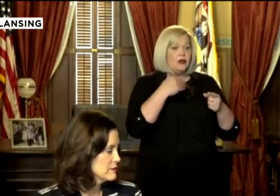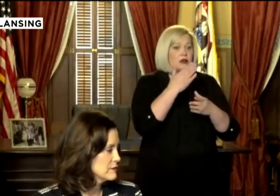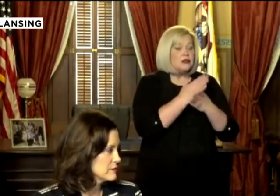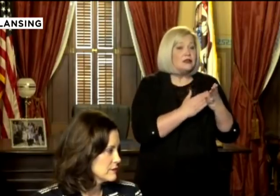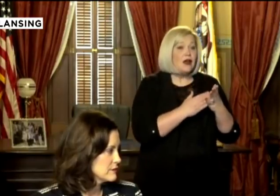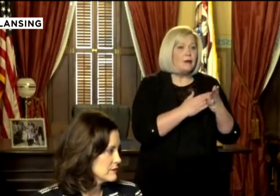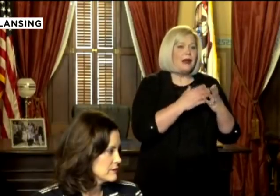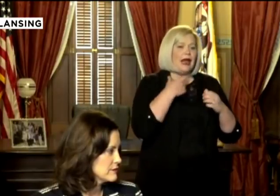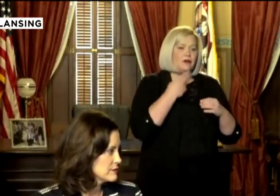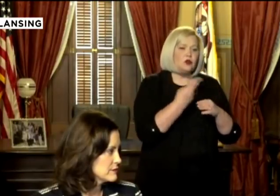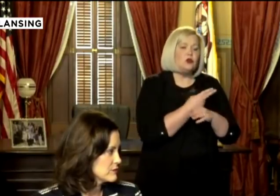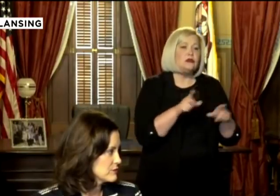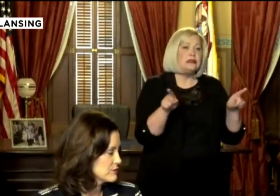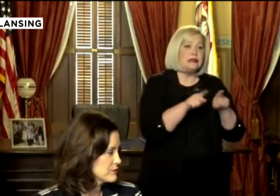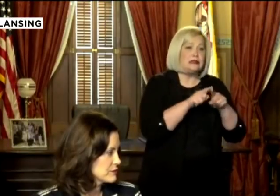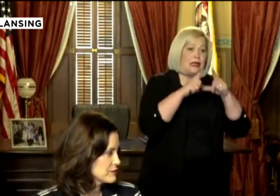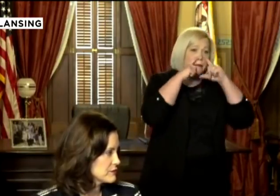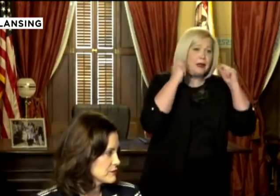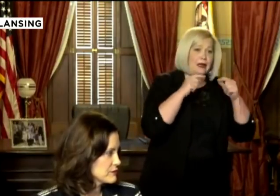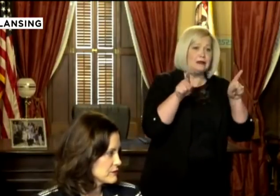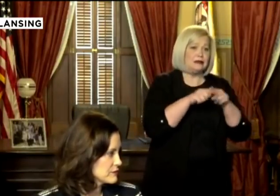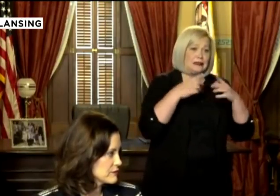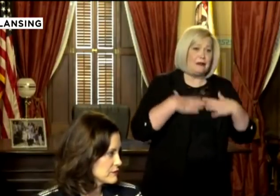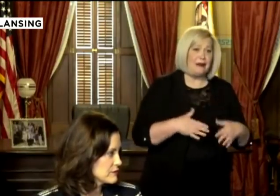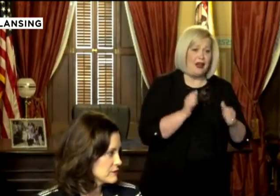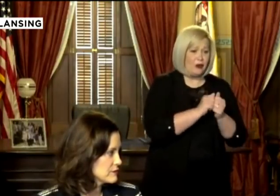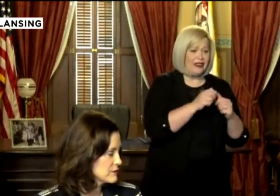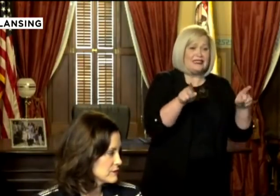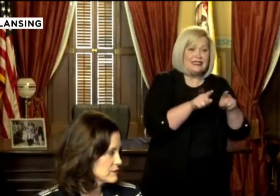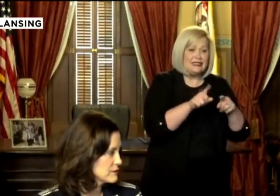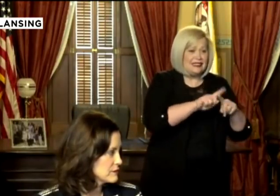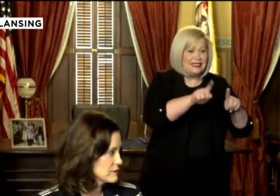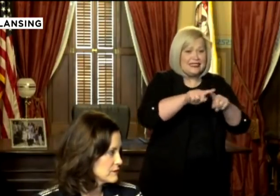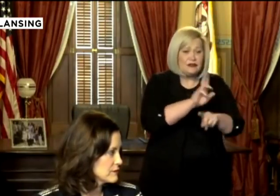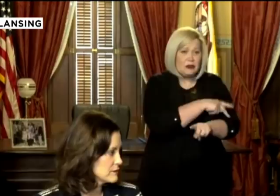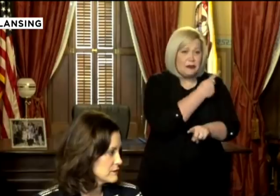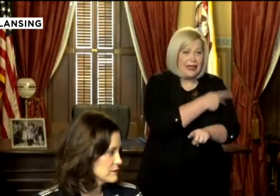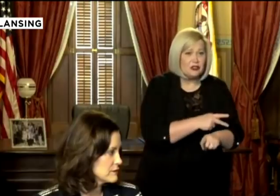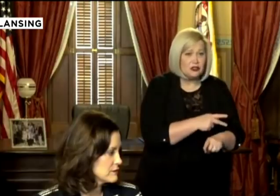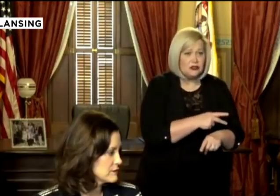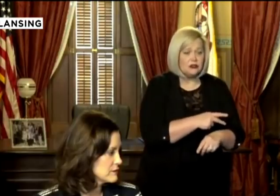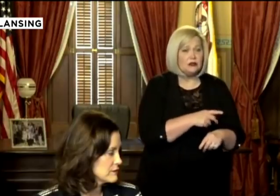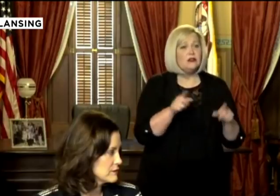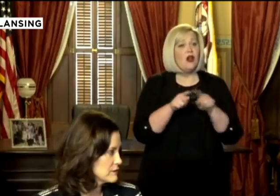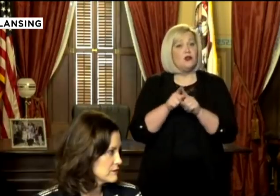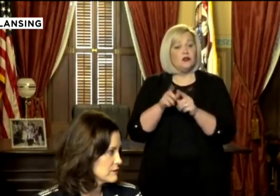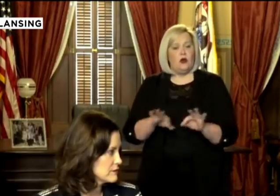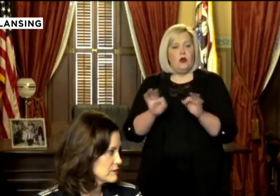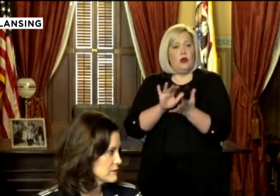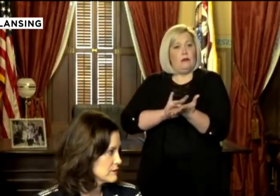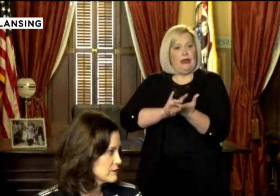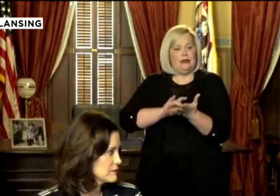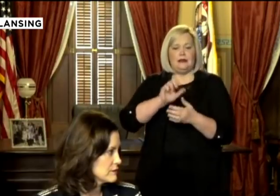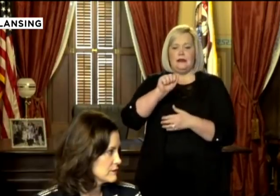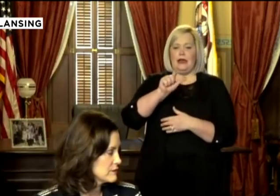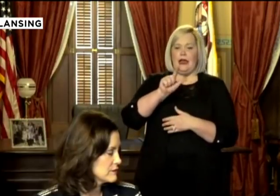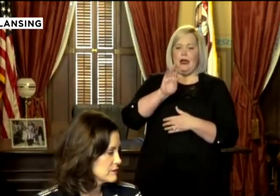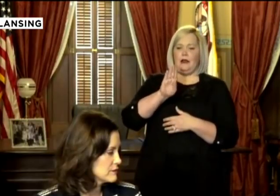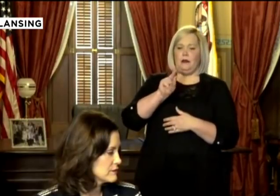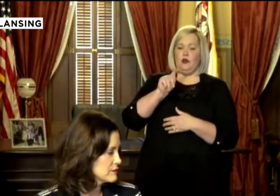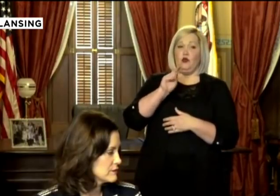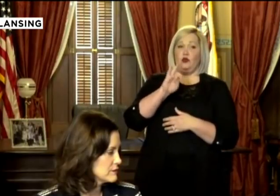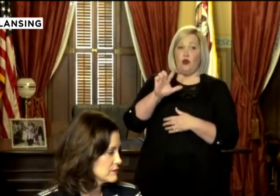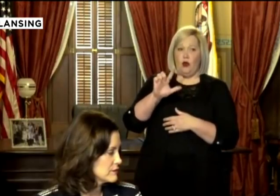between patients. We also know some hospitals are running low on critical medications like albuterol and